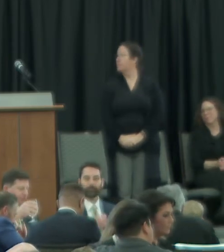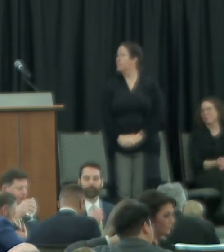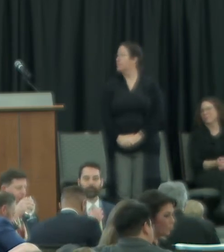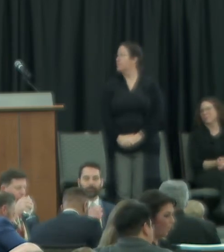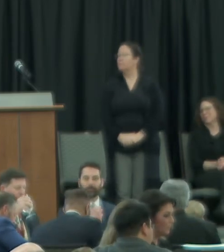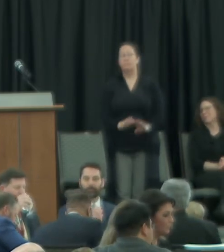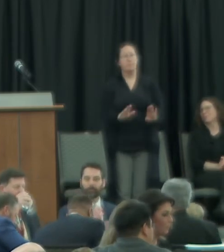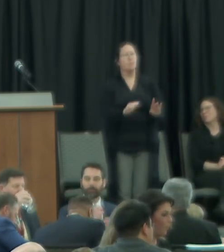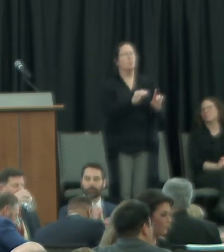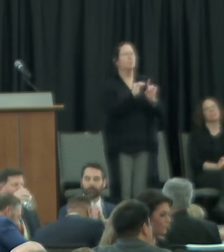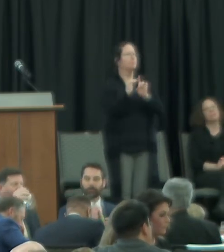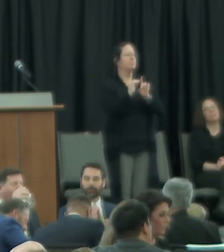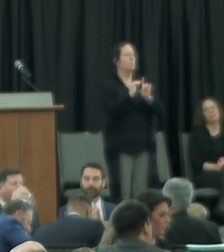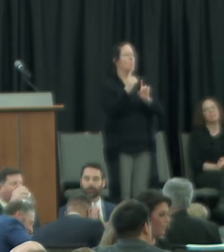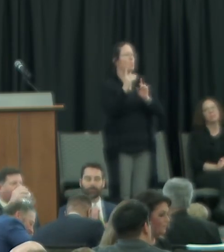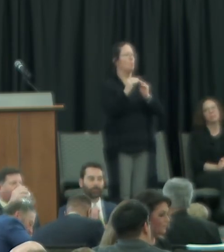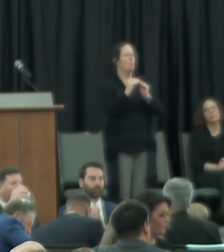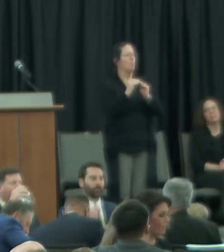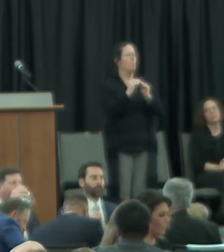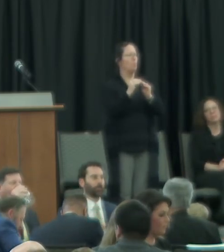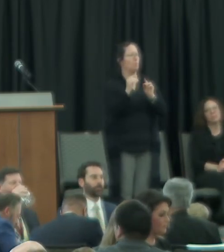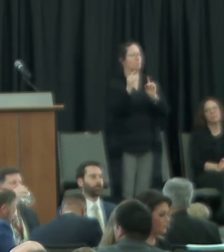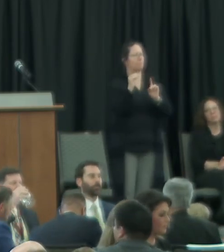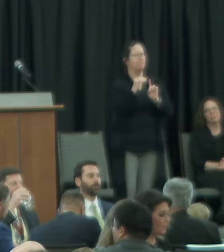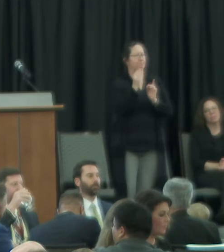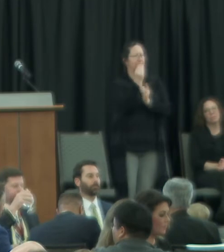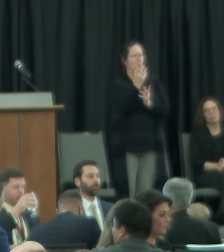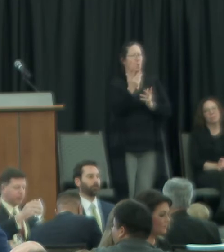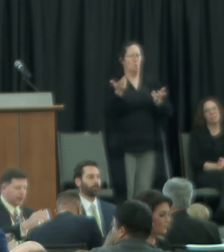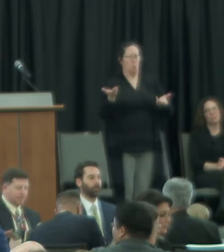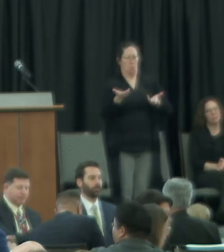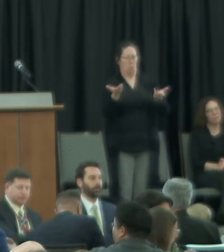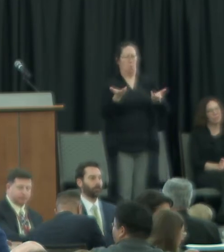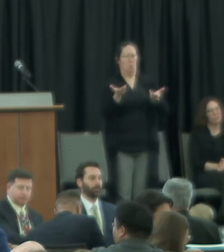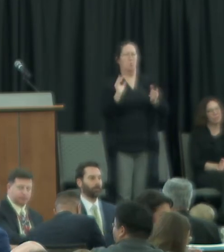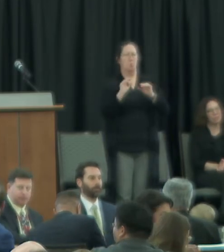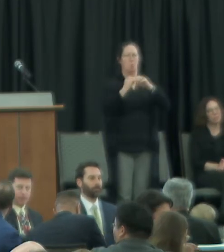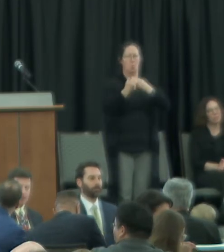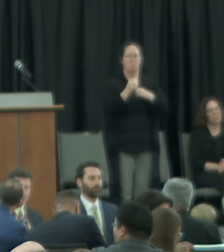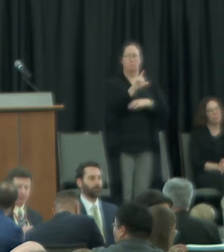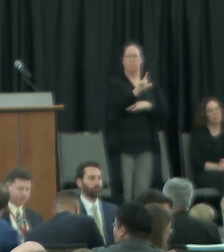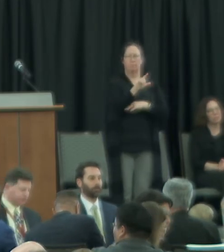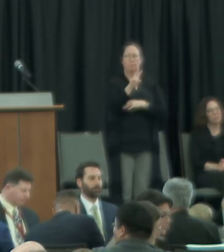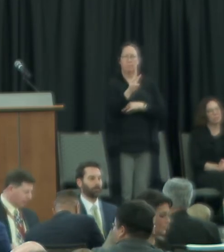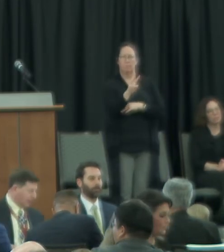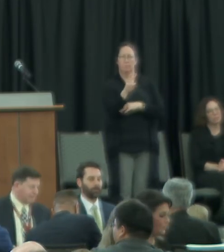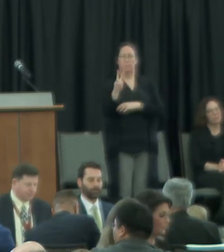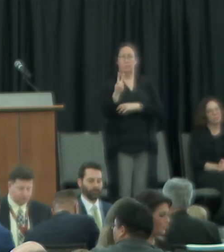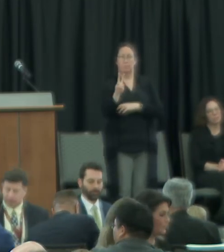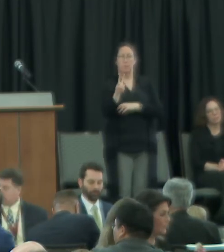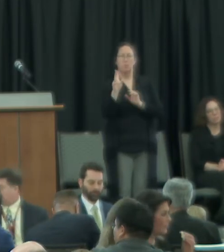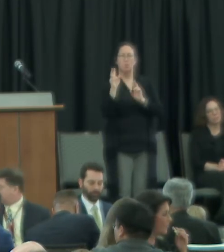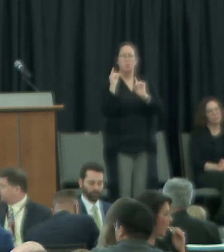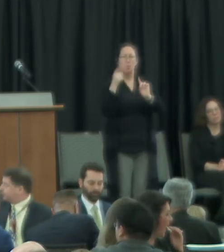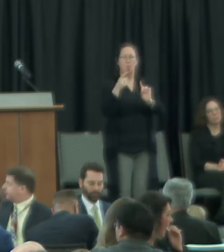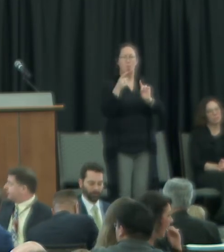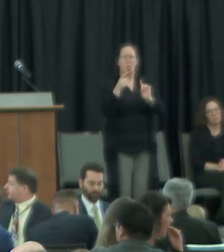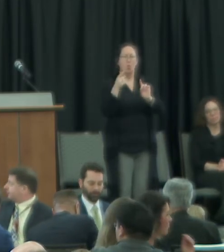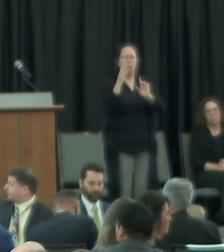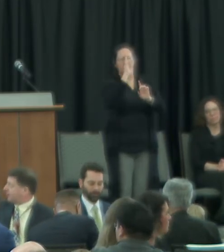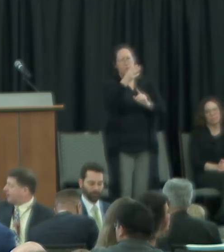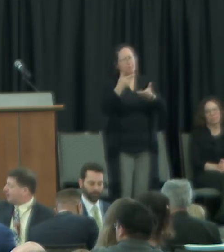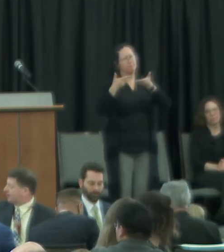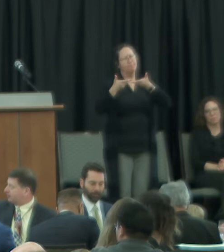A quick reminder of what the League of Women Voters of Linn County is all about. Our mission is to promote direct discourse